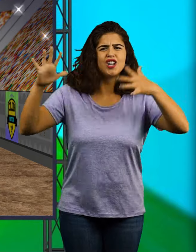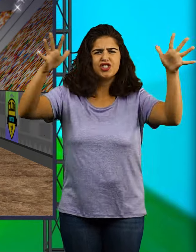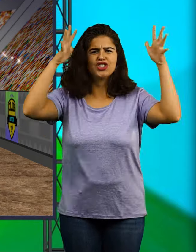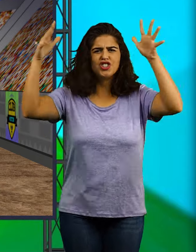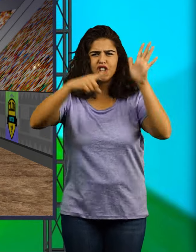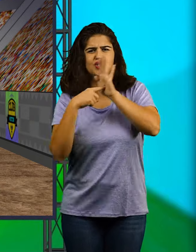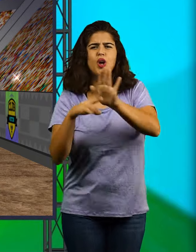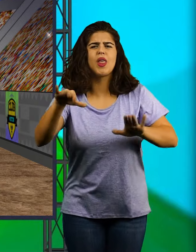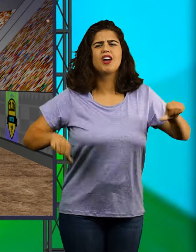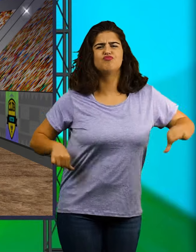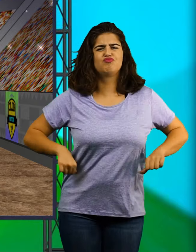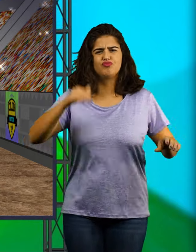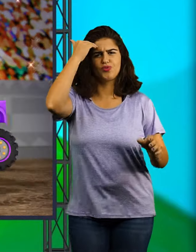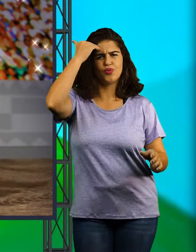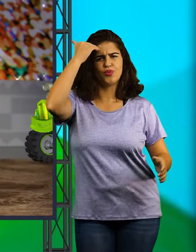off what they have learned.